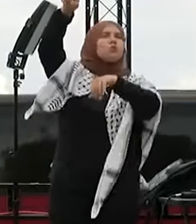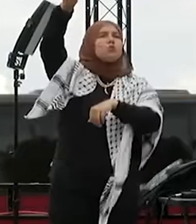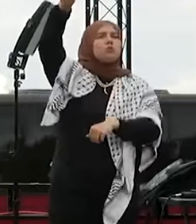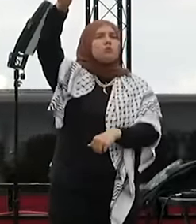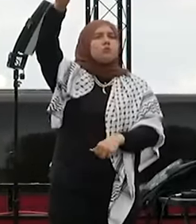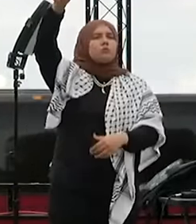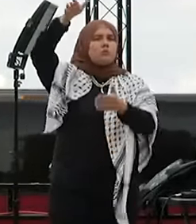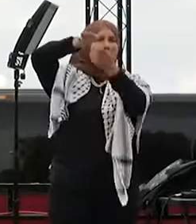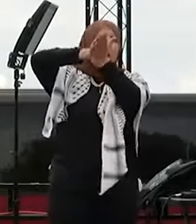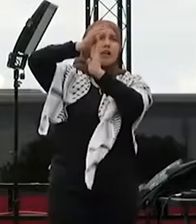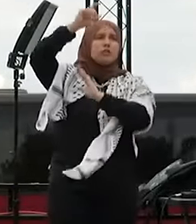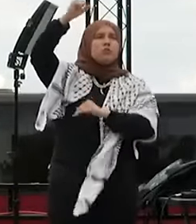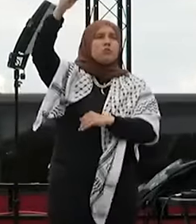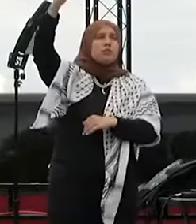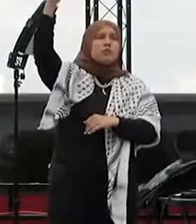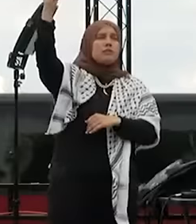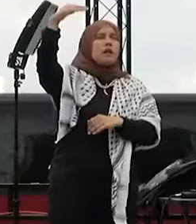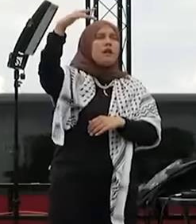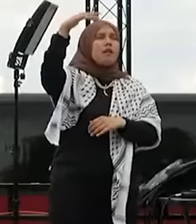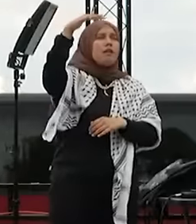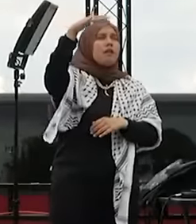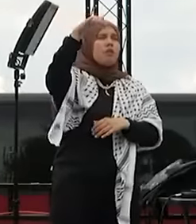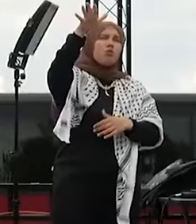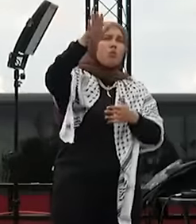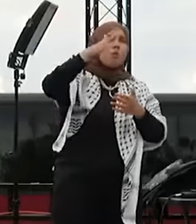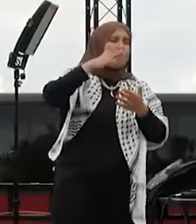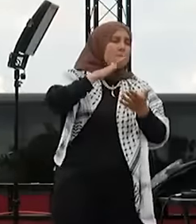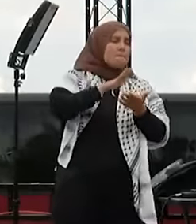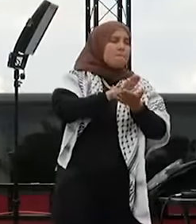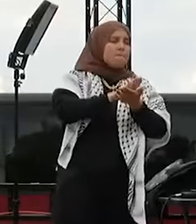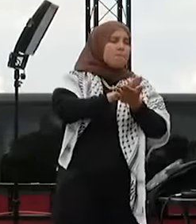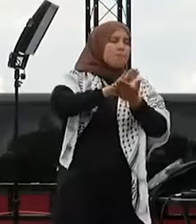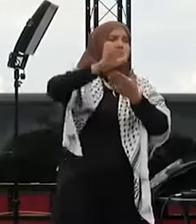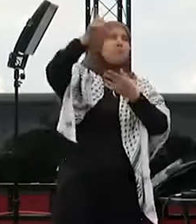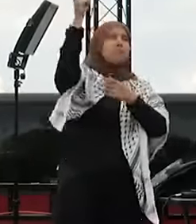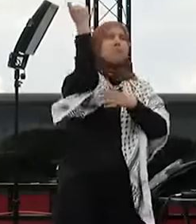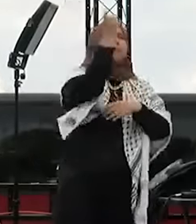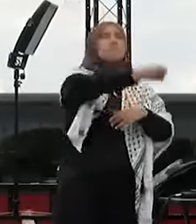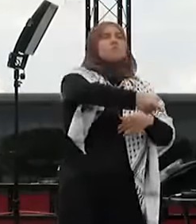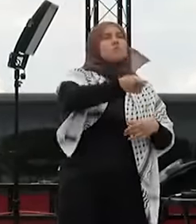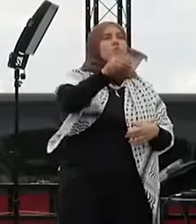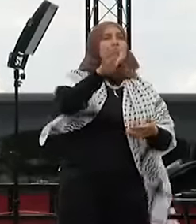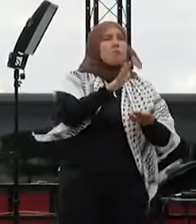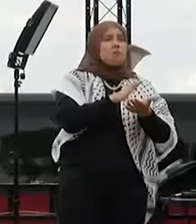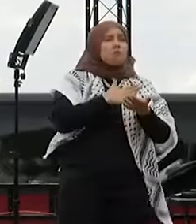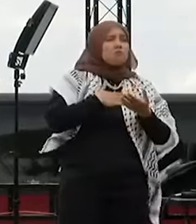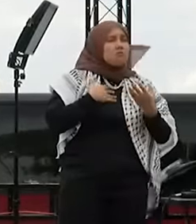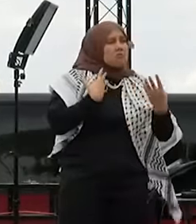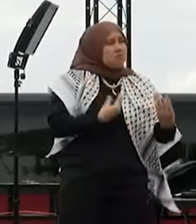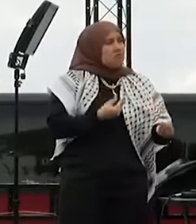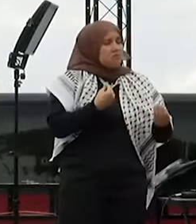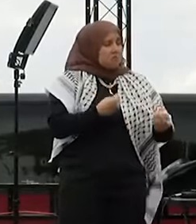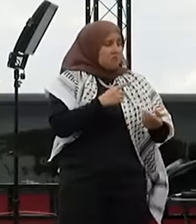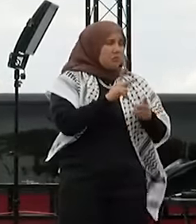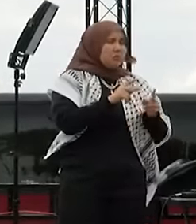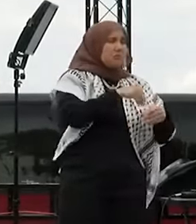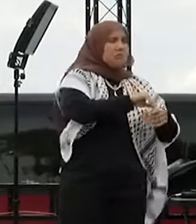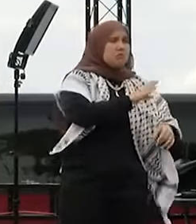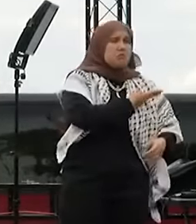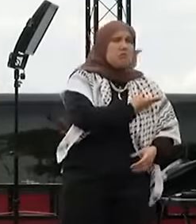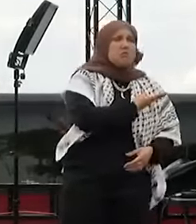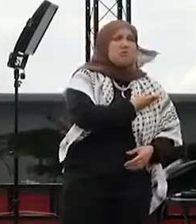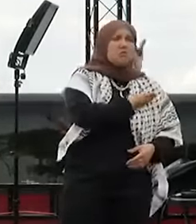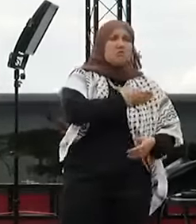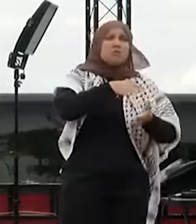we ask you to send your mercy upon our brothers and sisters in Gaza. We ask you to give them justice. We ask